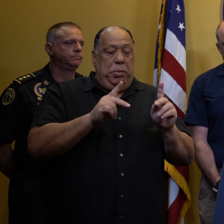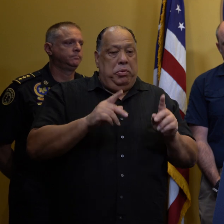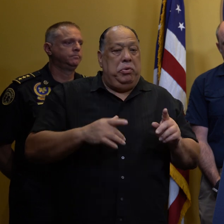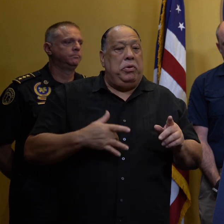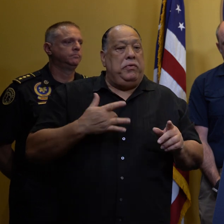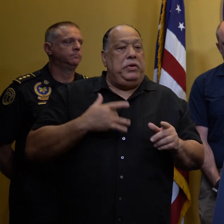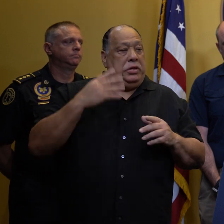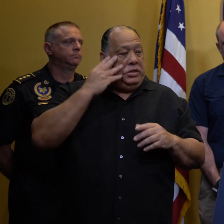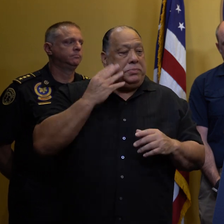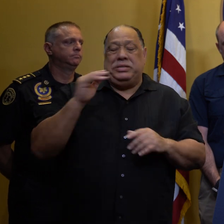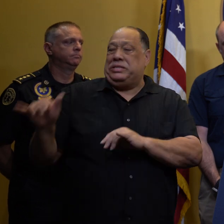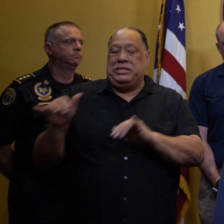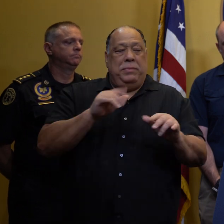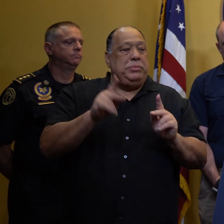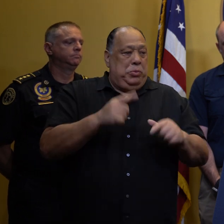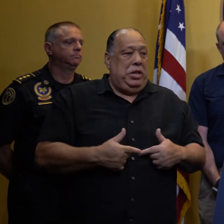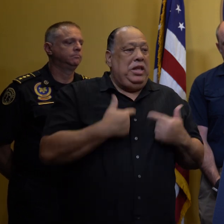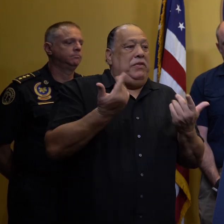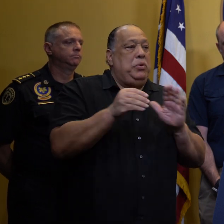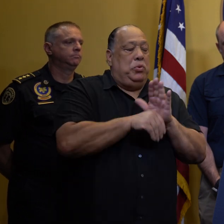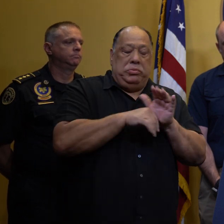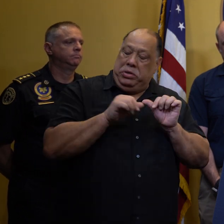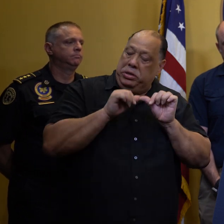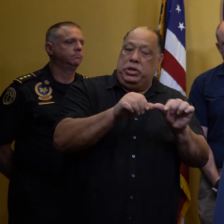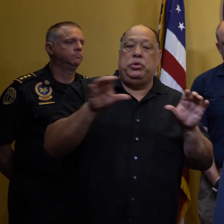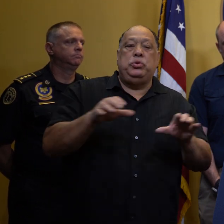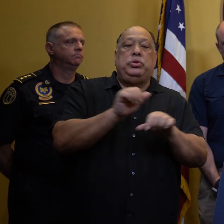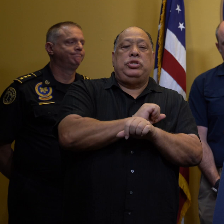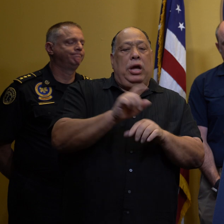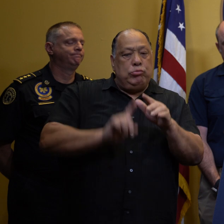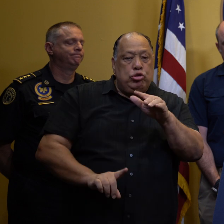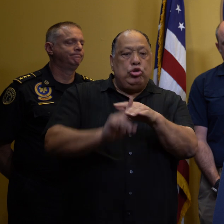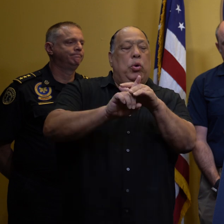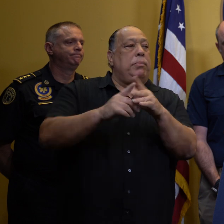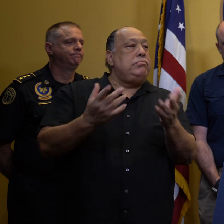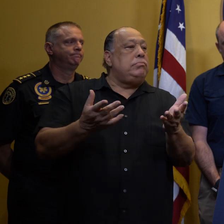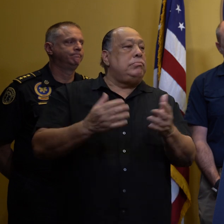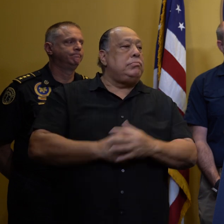like our residents are, but they're continuing to do the job. Show up.